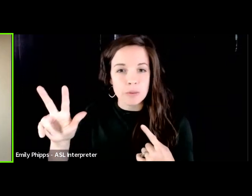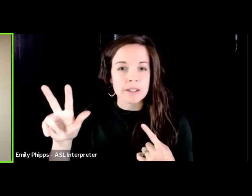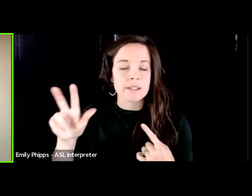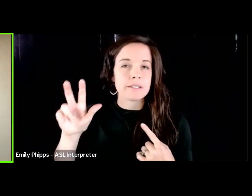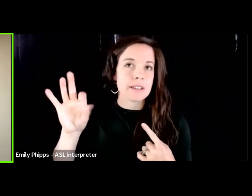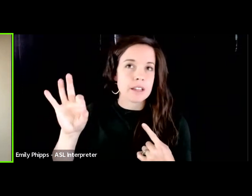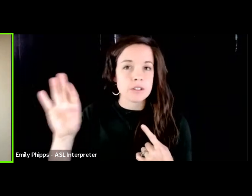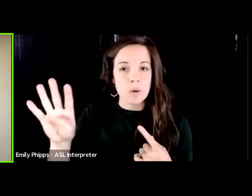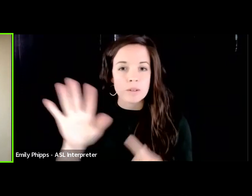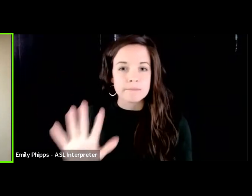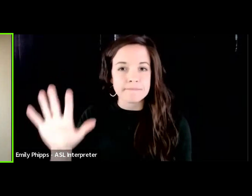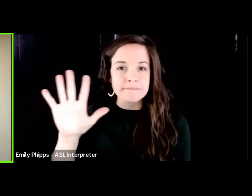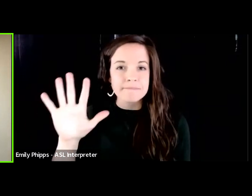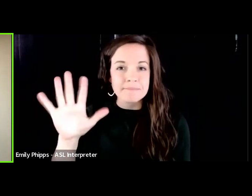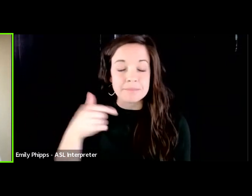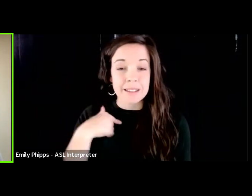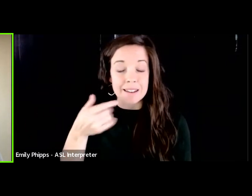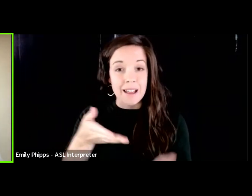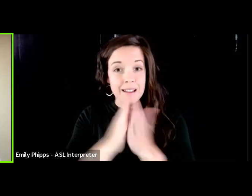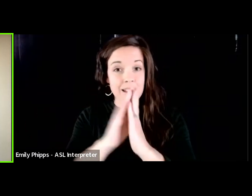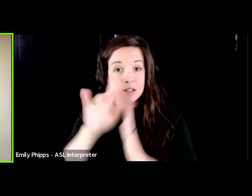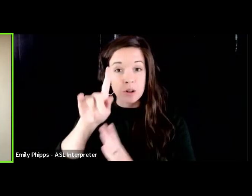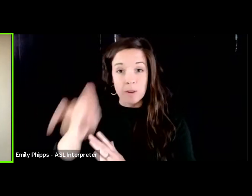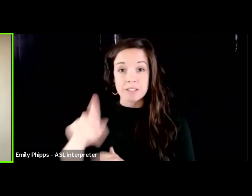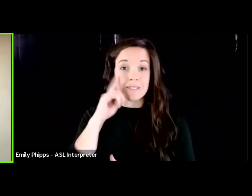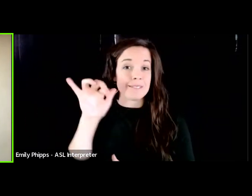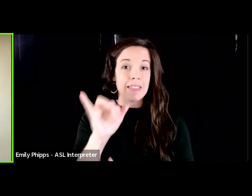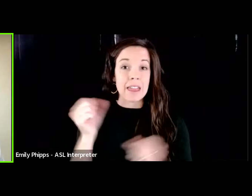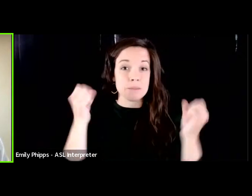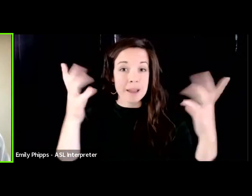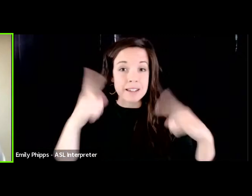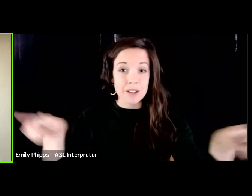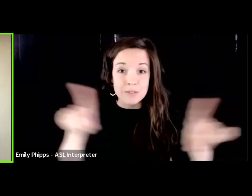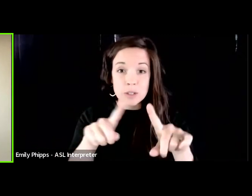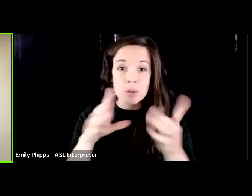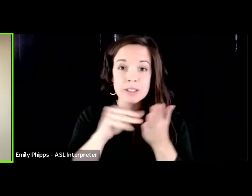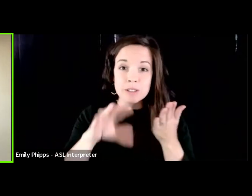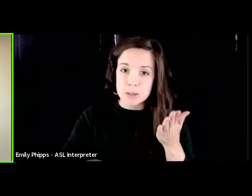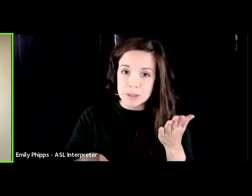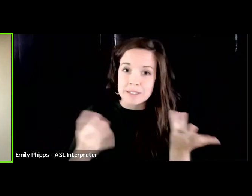1993-94. And I asked the question, like many of you students do,